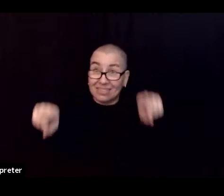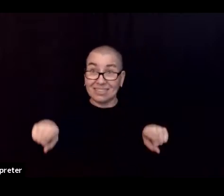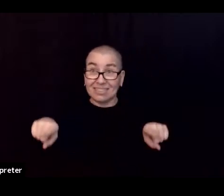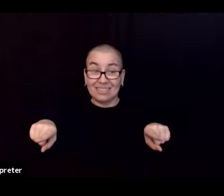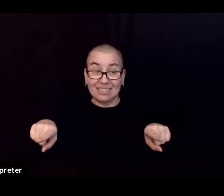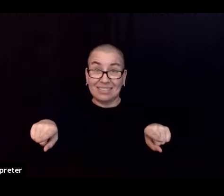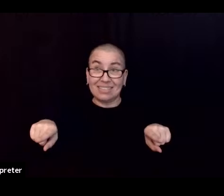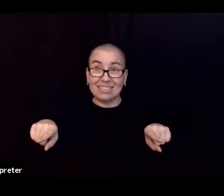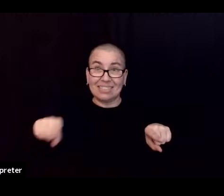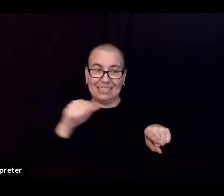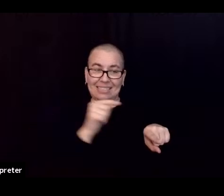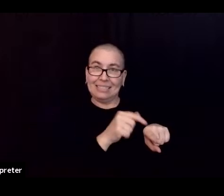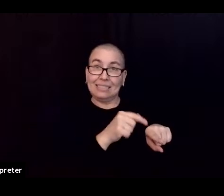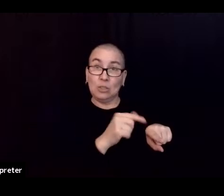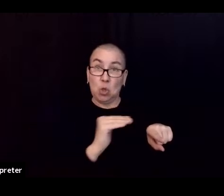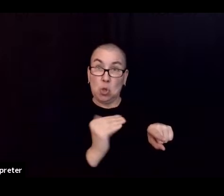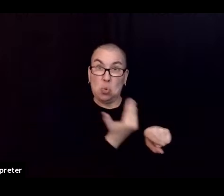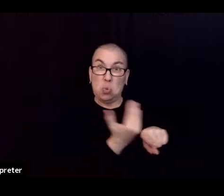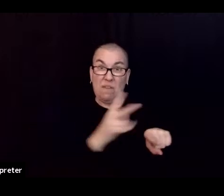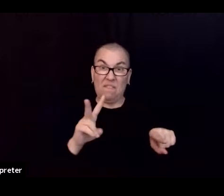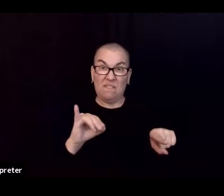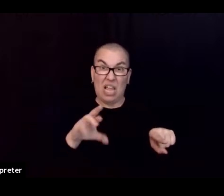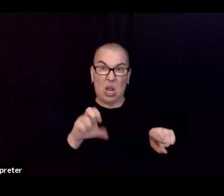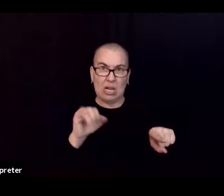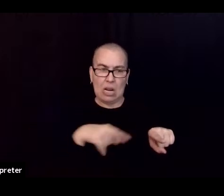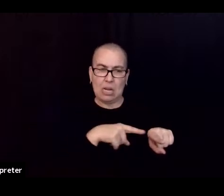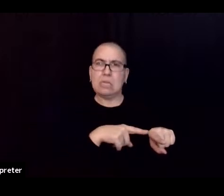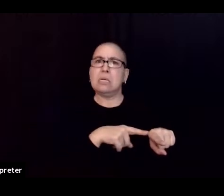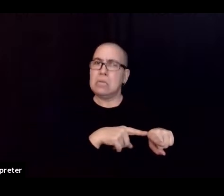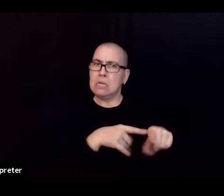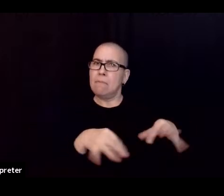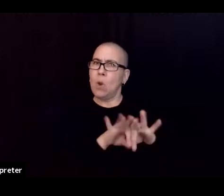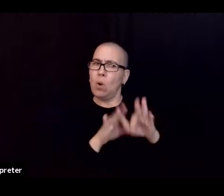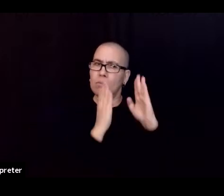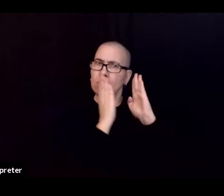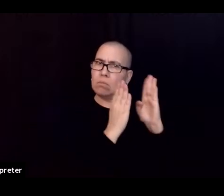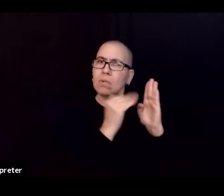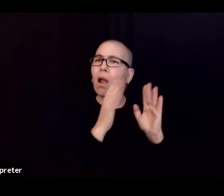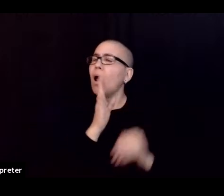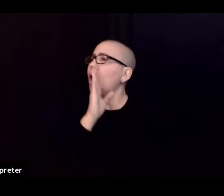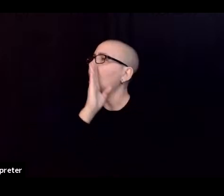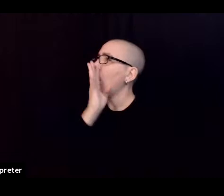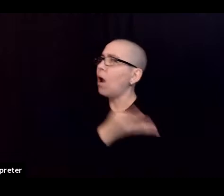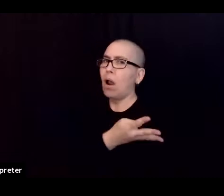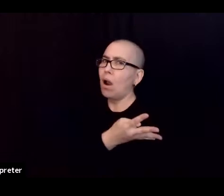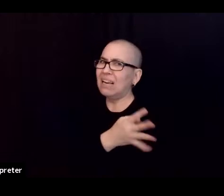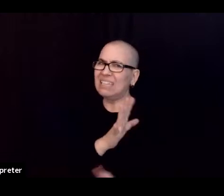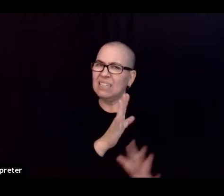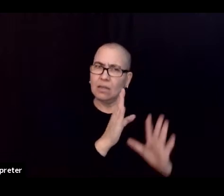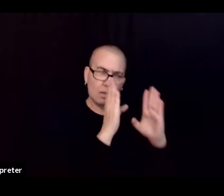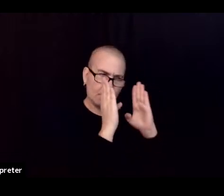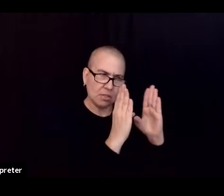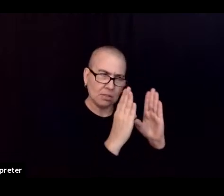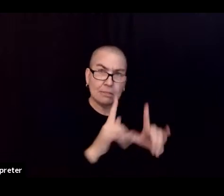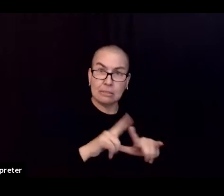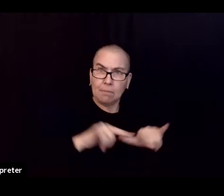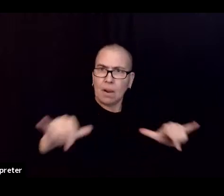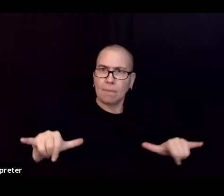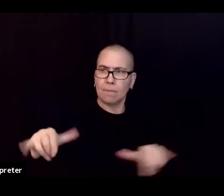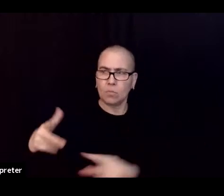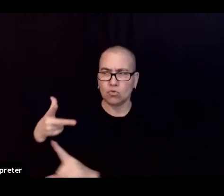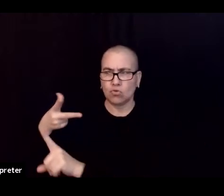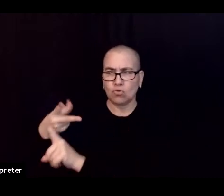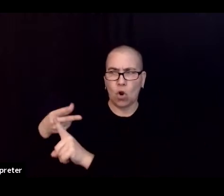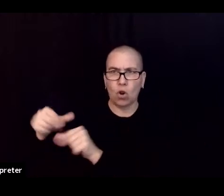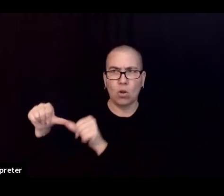in mind at the same time. The fact that the vaccines are such a hopeful sign, and that we still have to be very, very